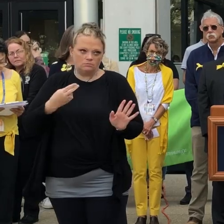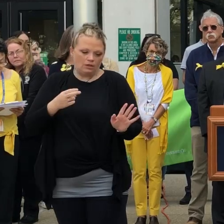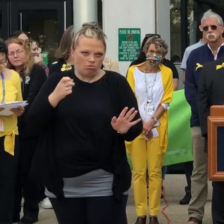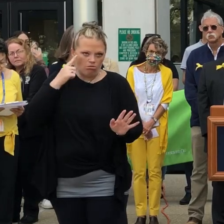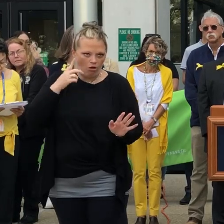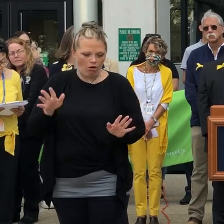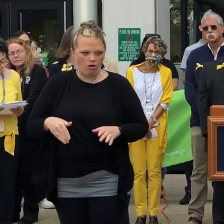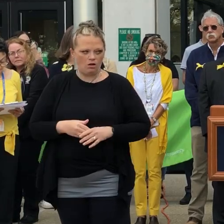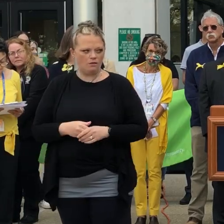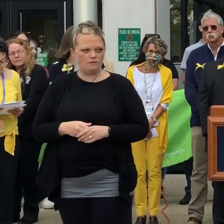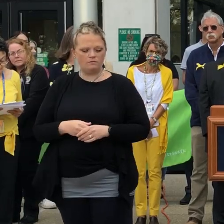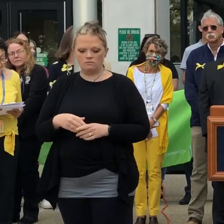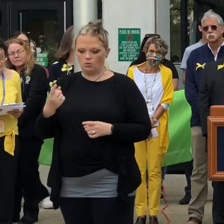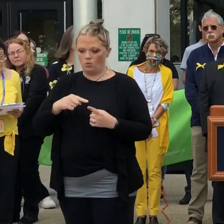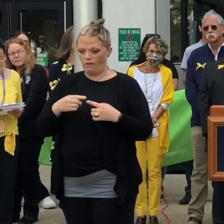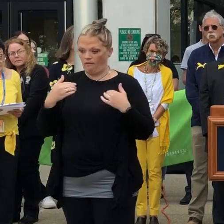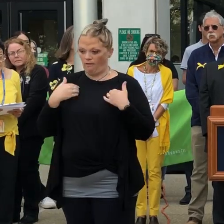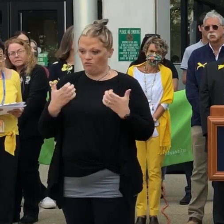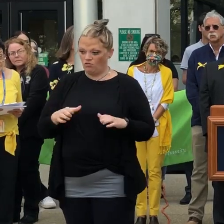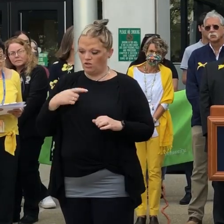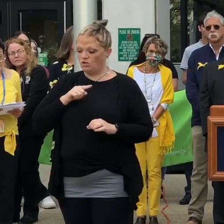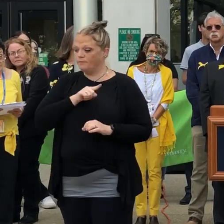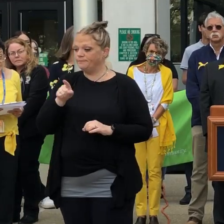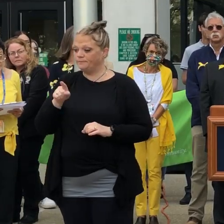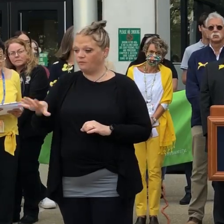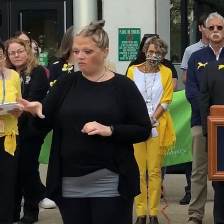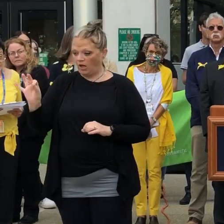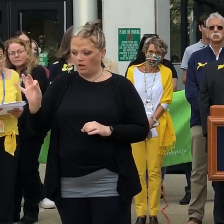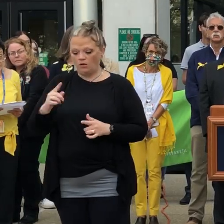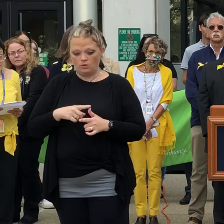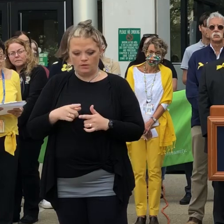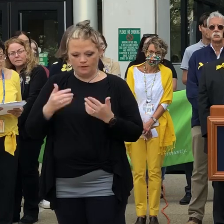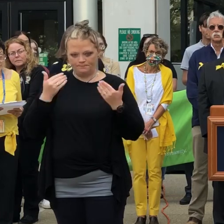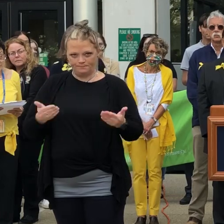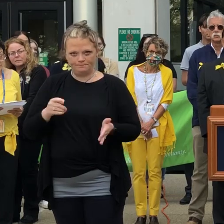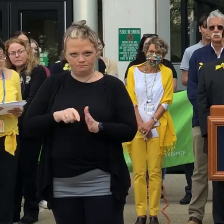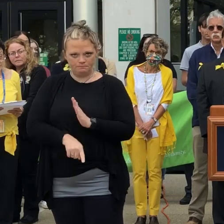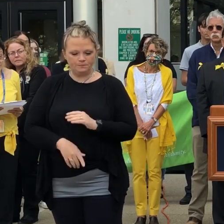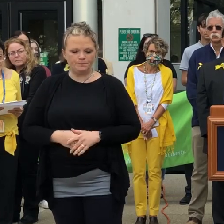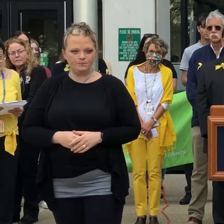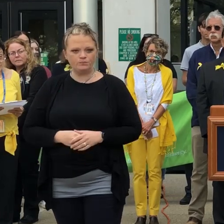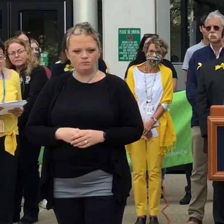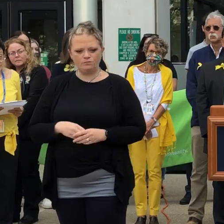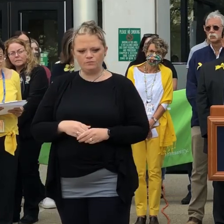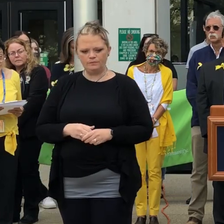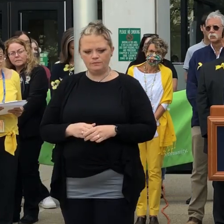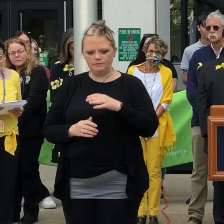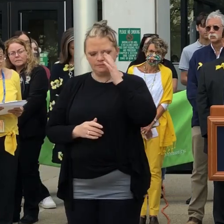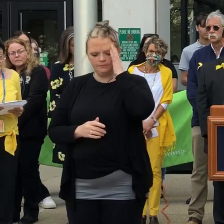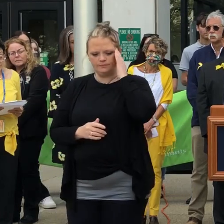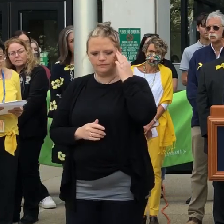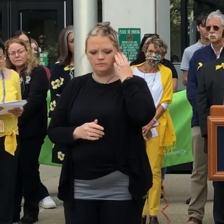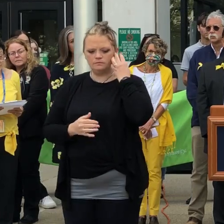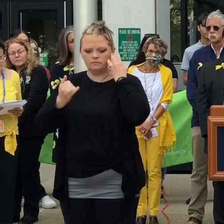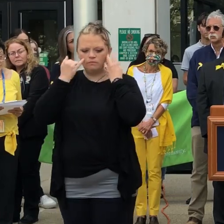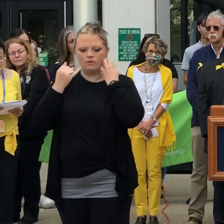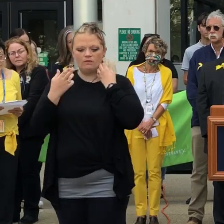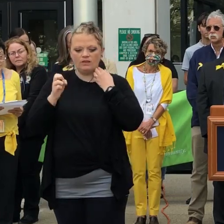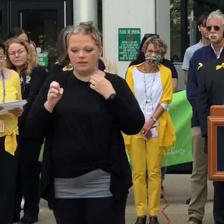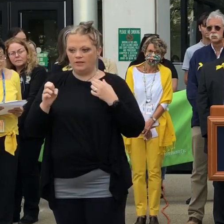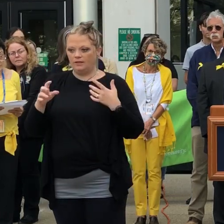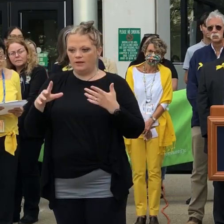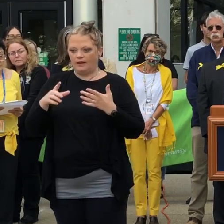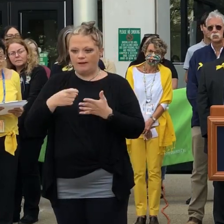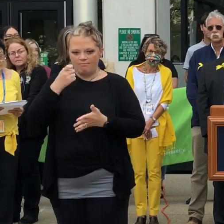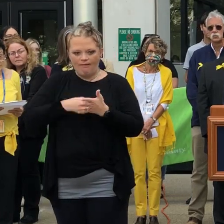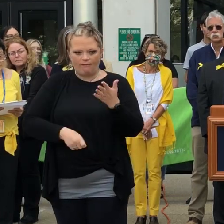And when she had a chance, she went and she found a gun and she completed suicide. If he had taken those guns and locked